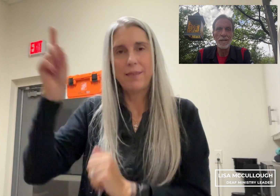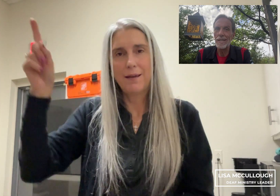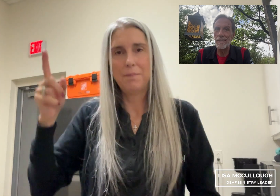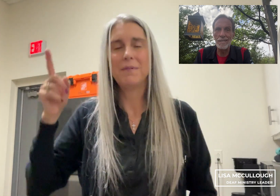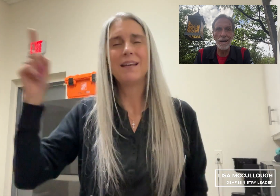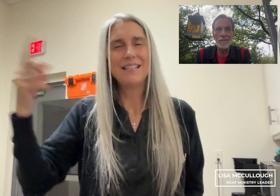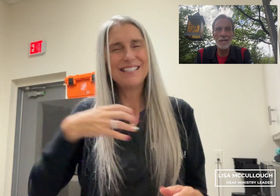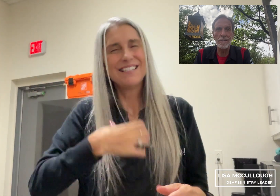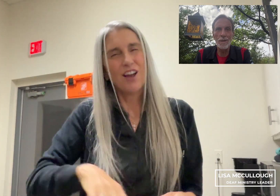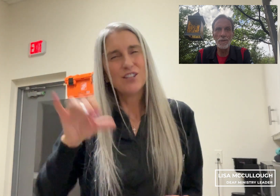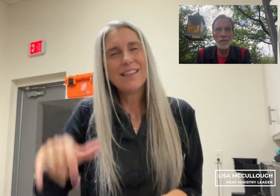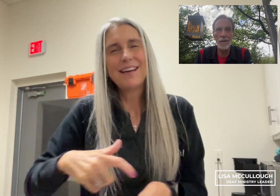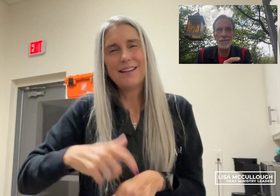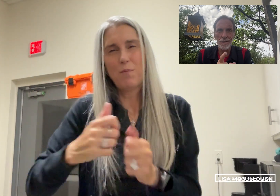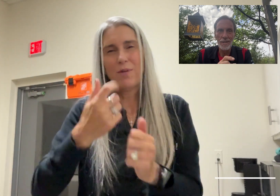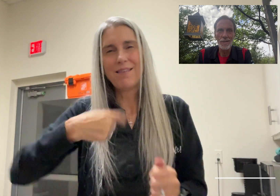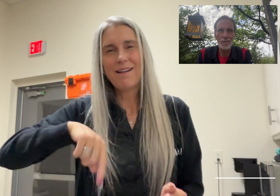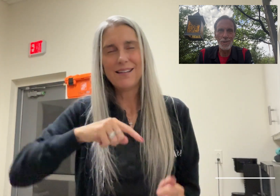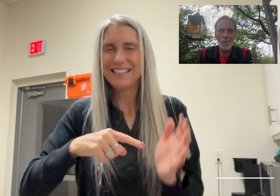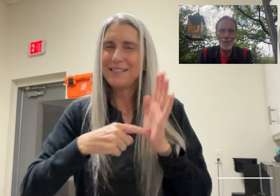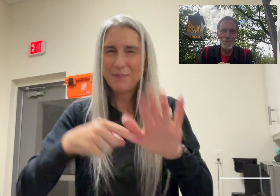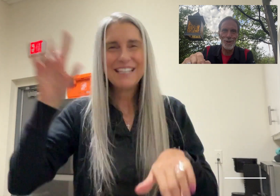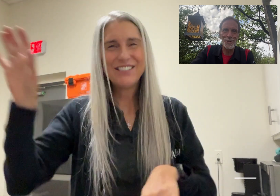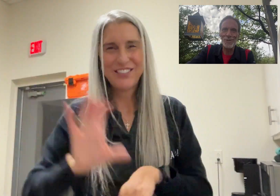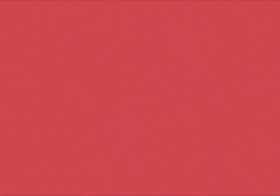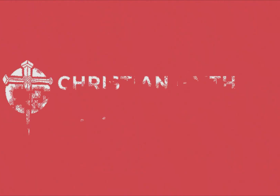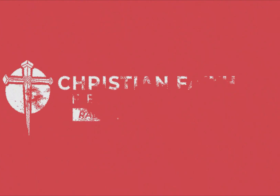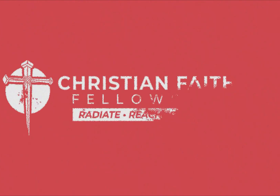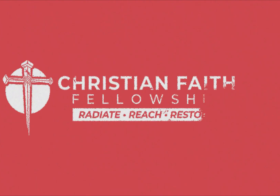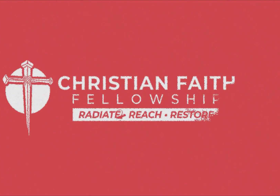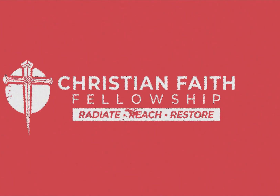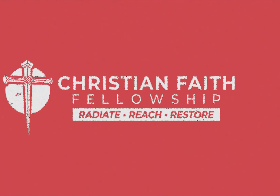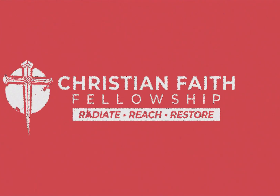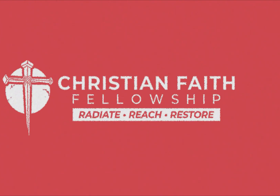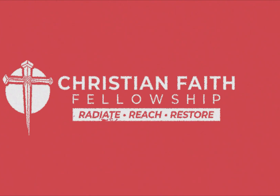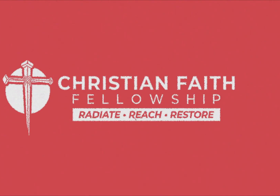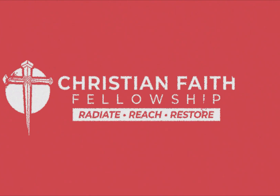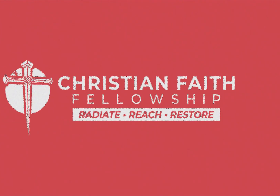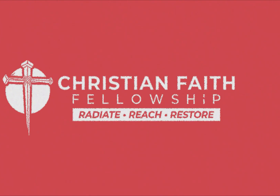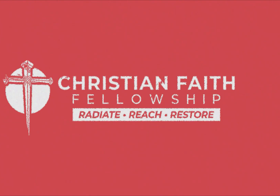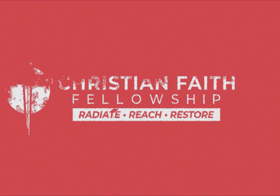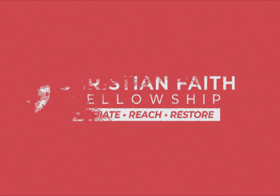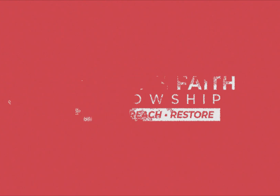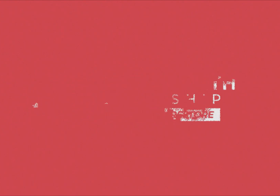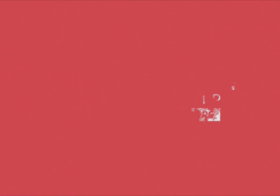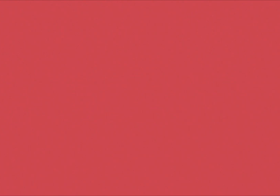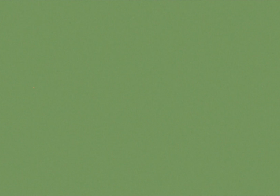him. He desires that time with us. Let's be his church.